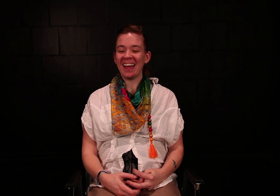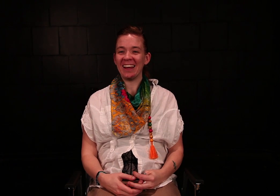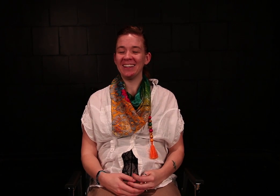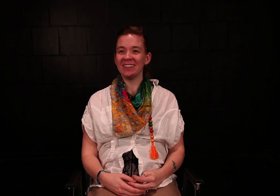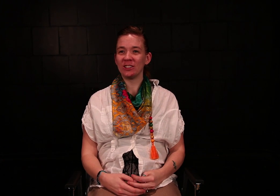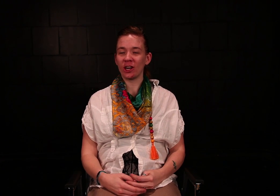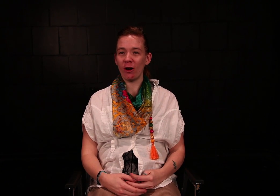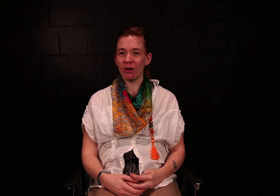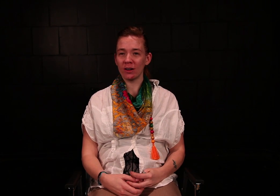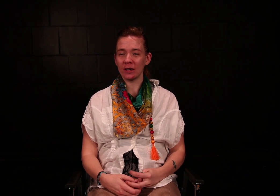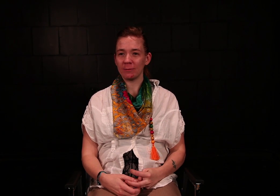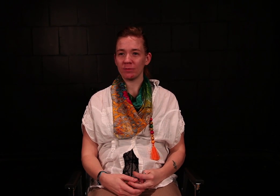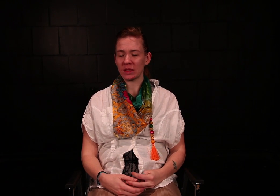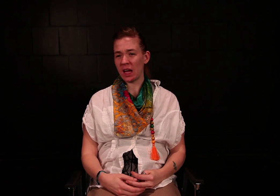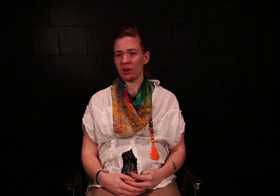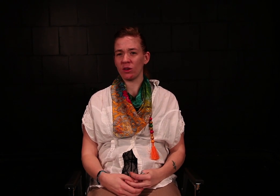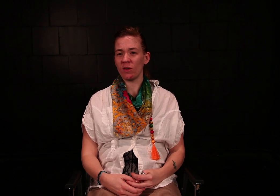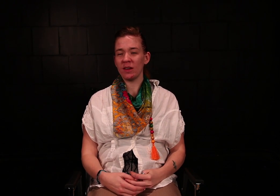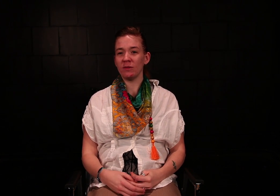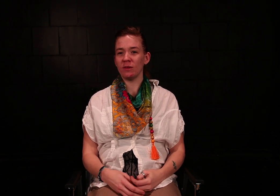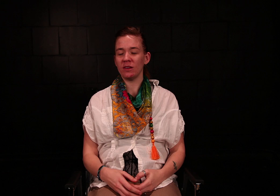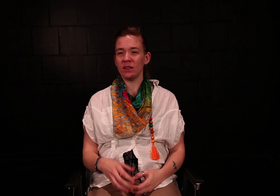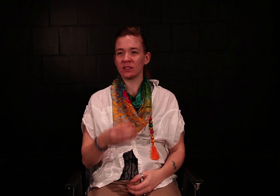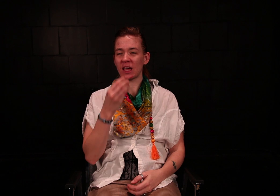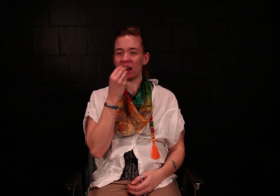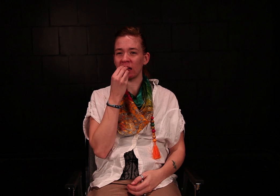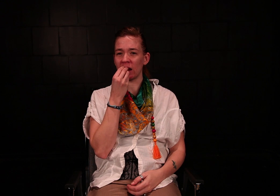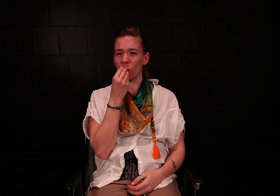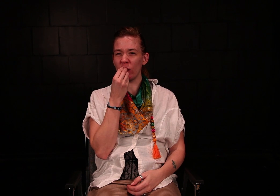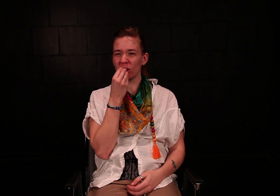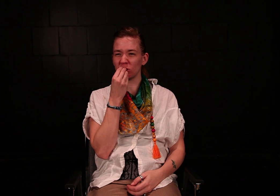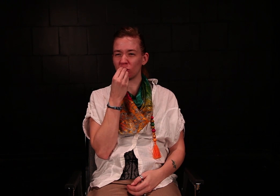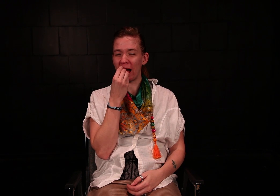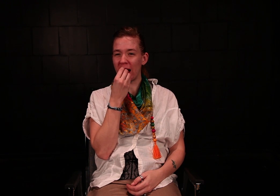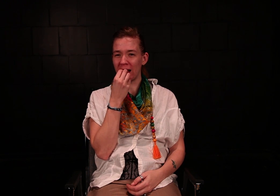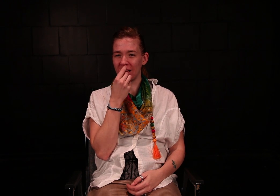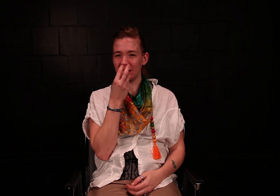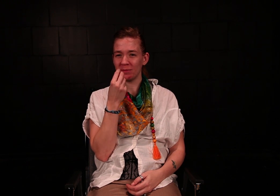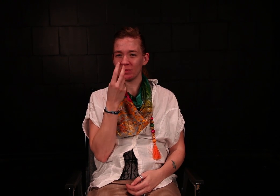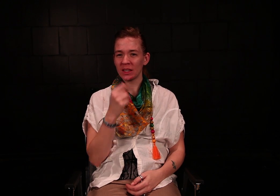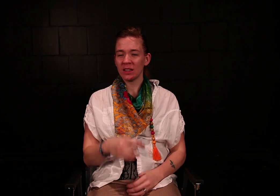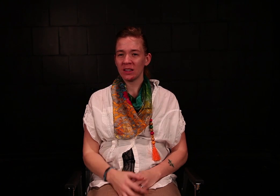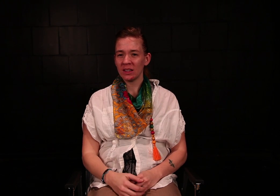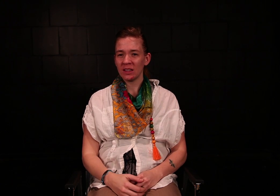and then the chalk, I don't know, it's kind of got a weird dry